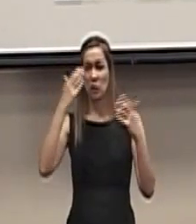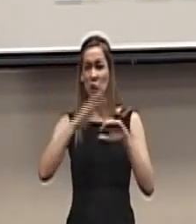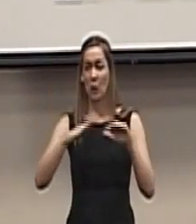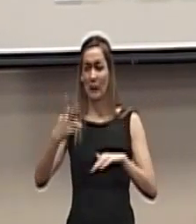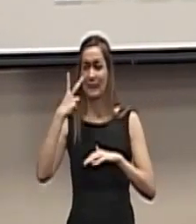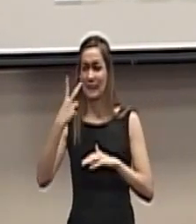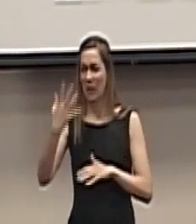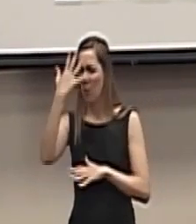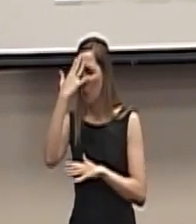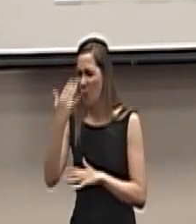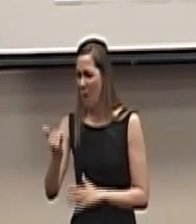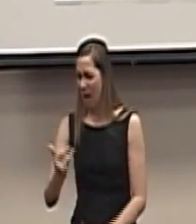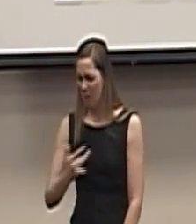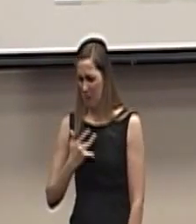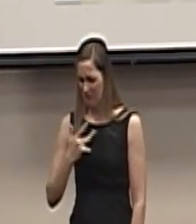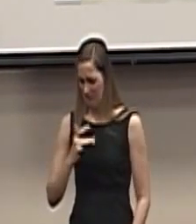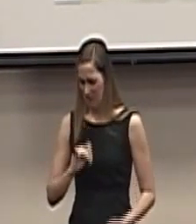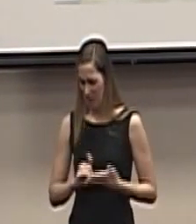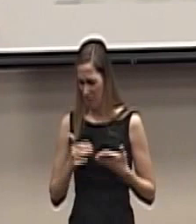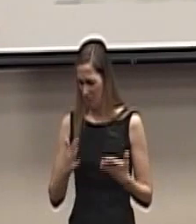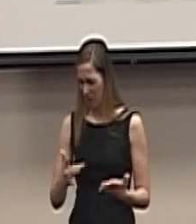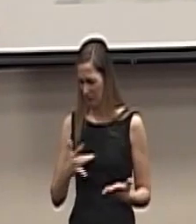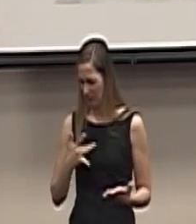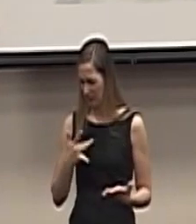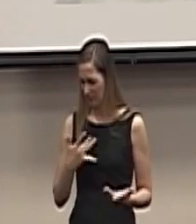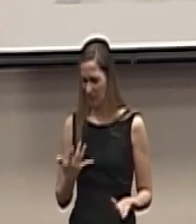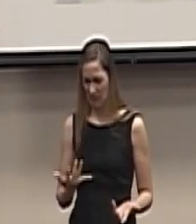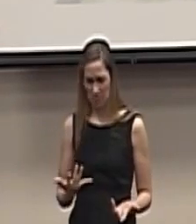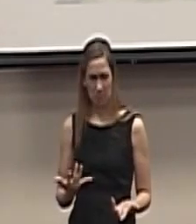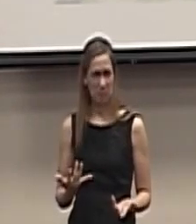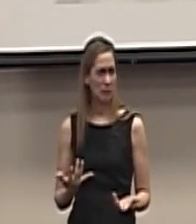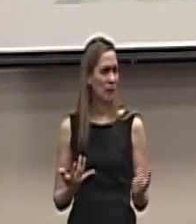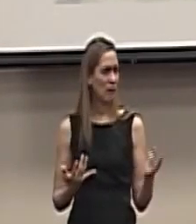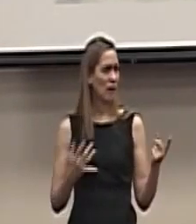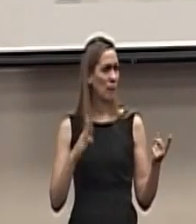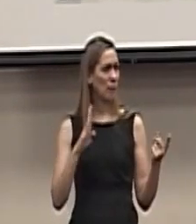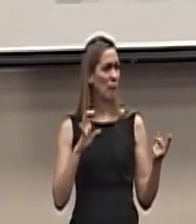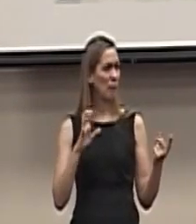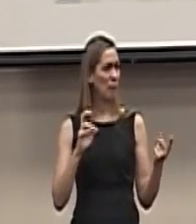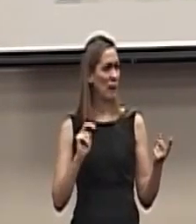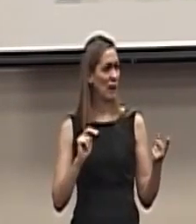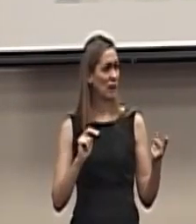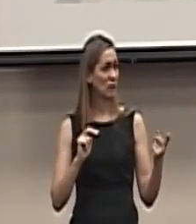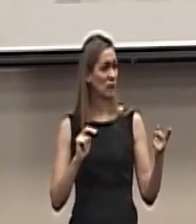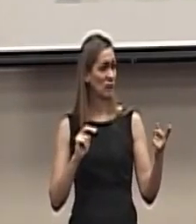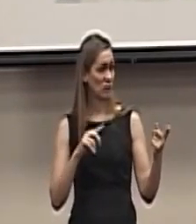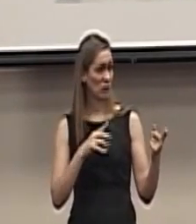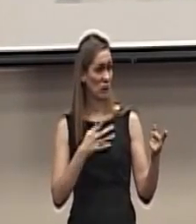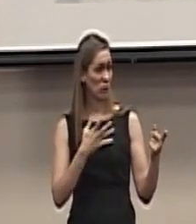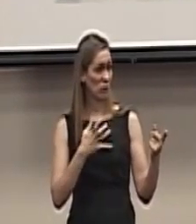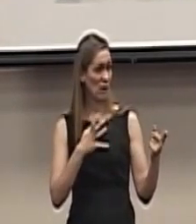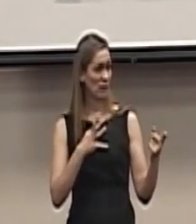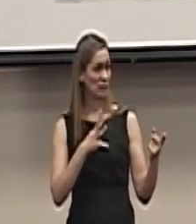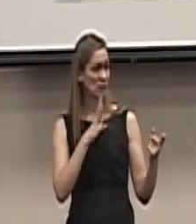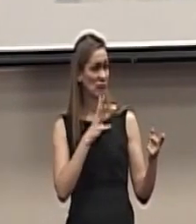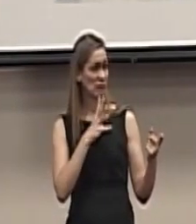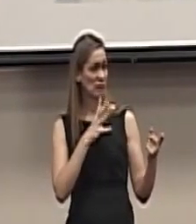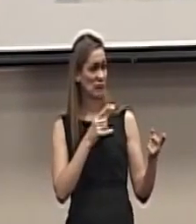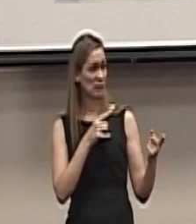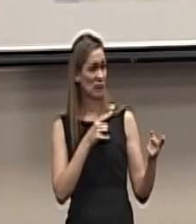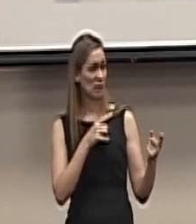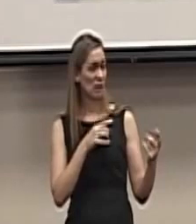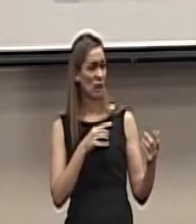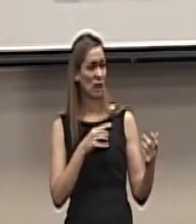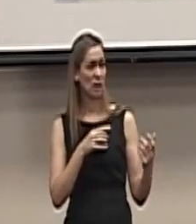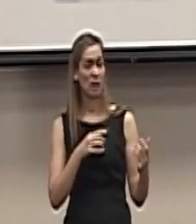why we feel that way. That's exactly right. And Ben, you had raised your hand. Are you willing to do it? I know I kind of snuck up on you here.